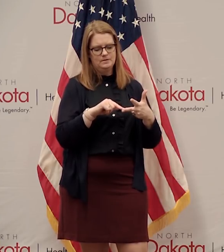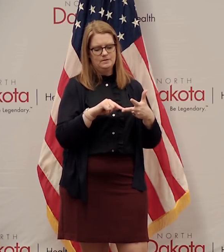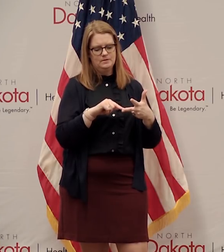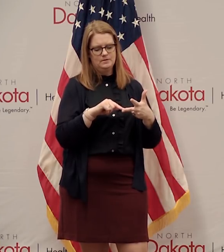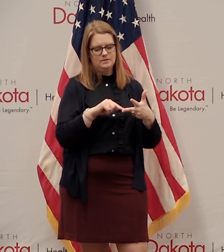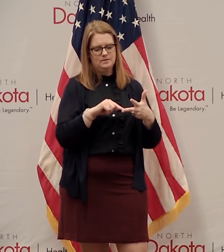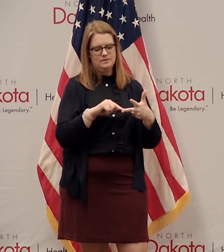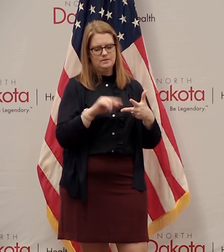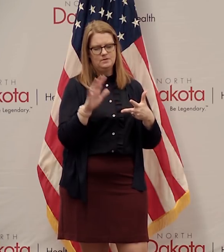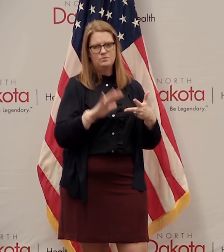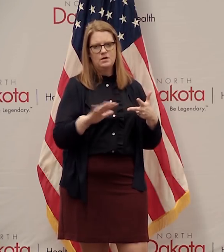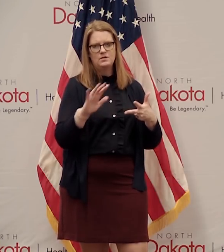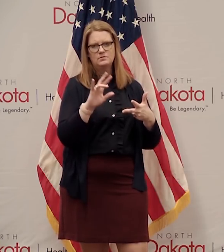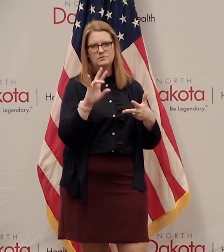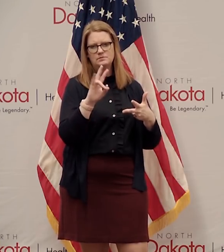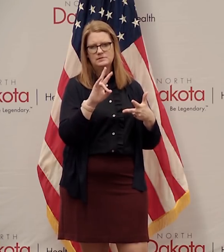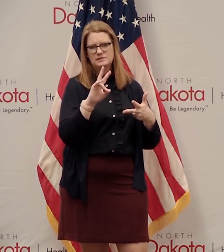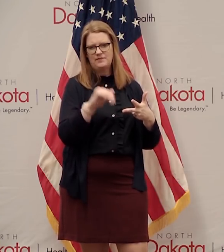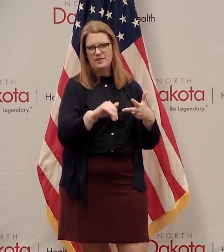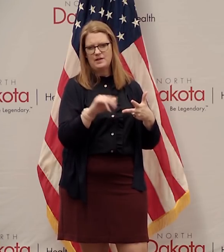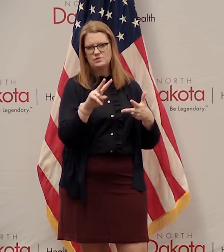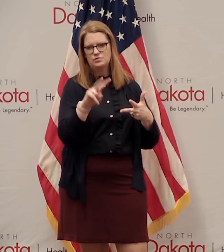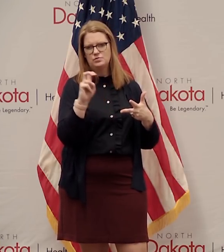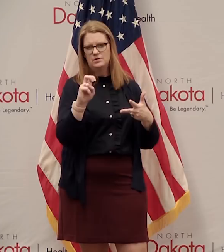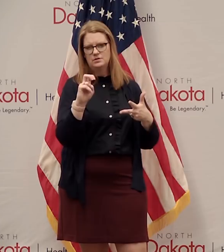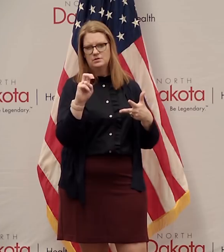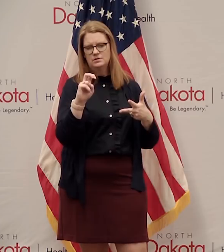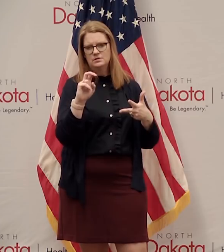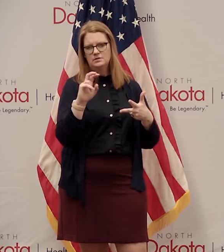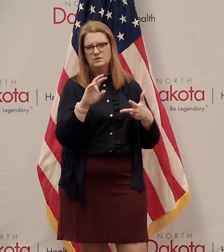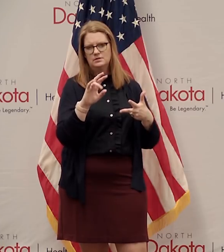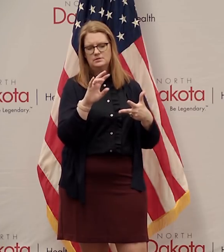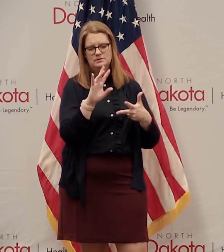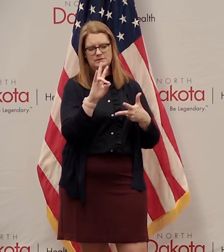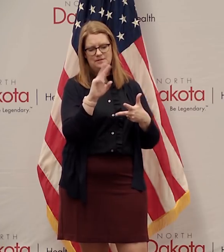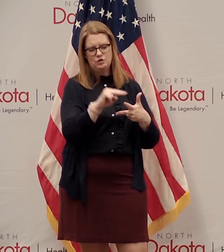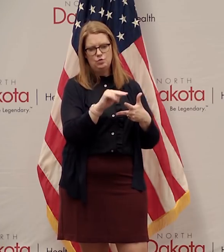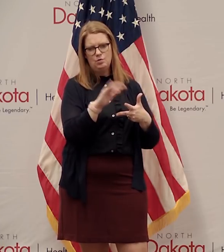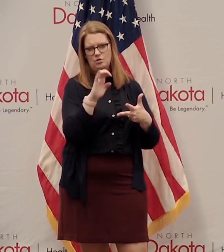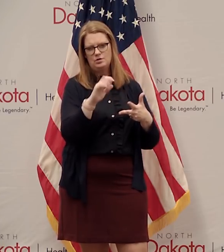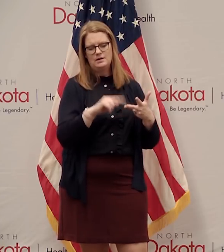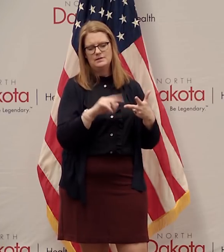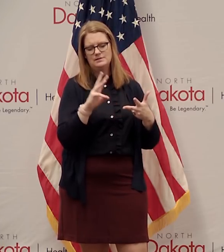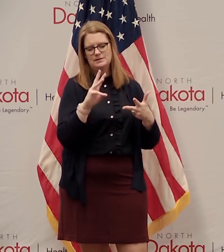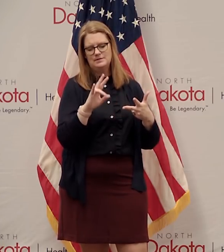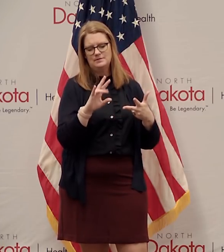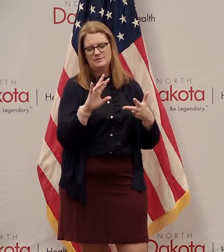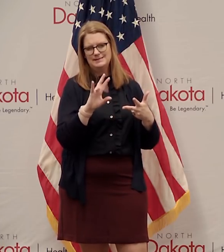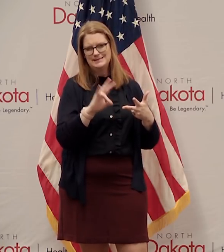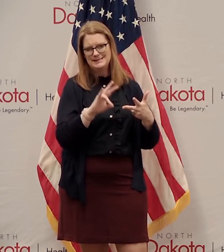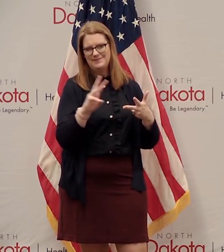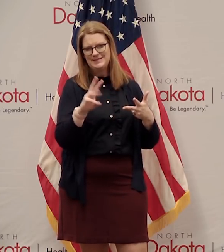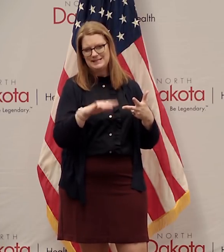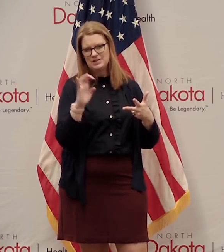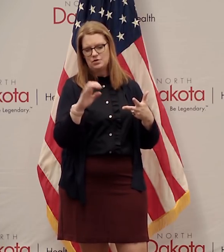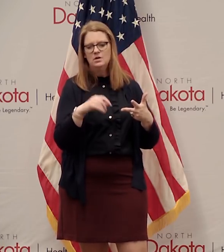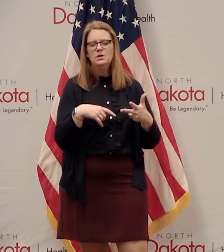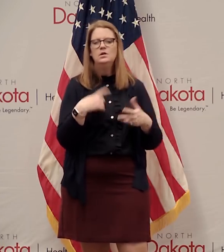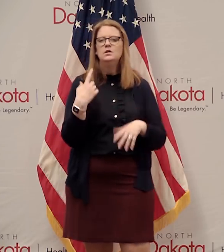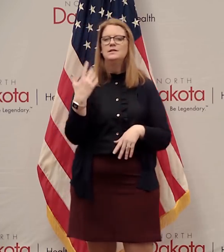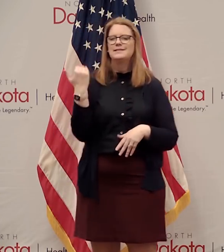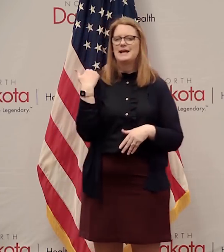PEUC around 7,200 and 7,600 respectively. We talked about this on